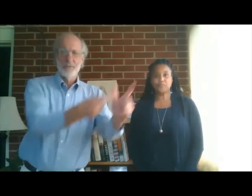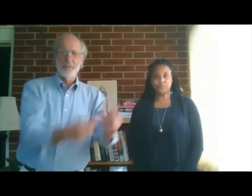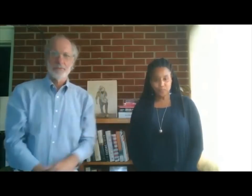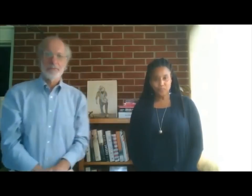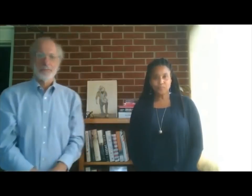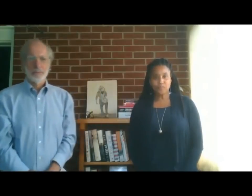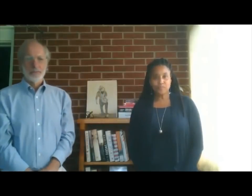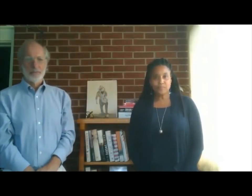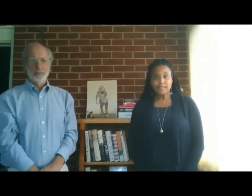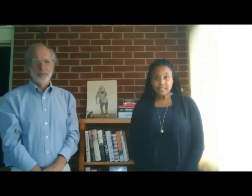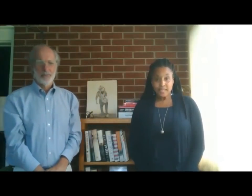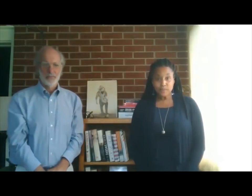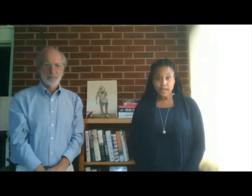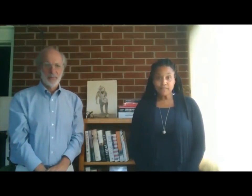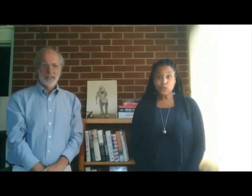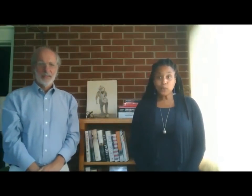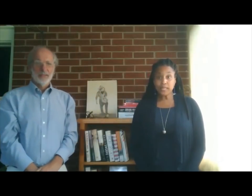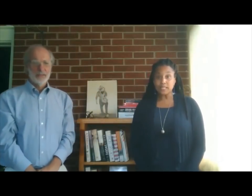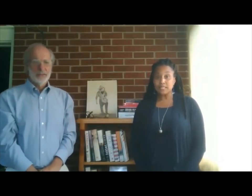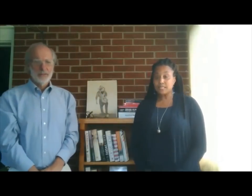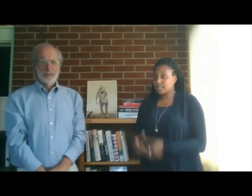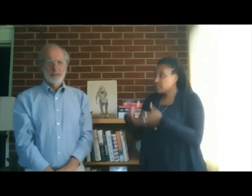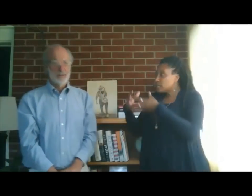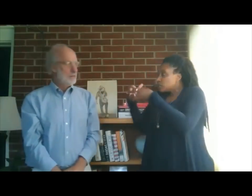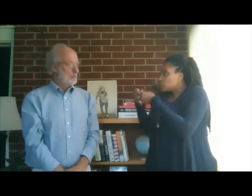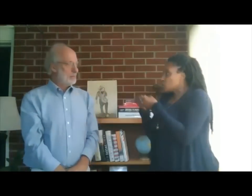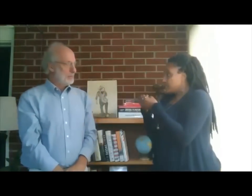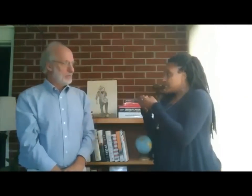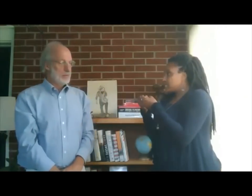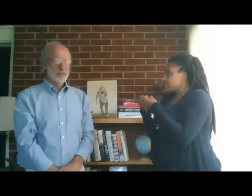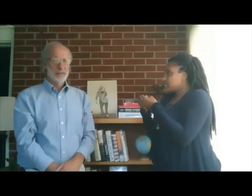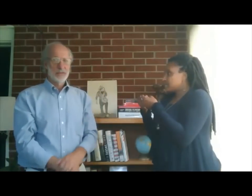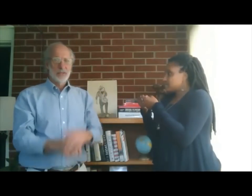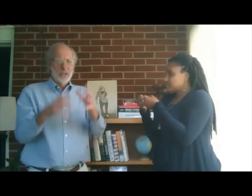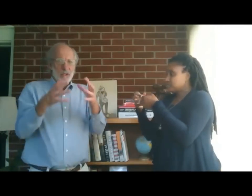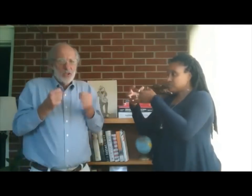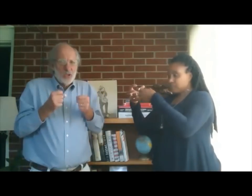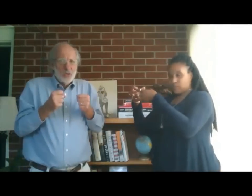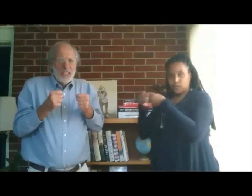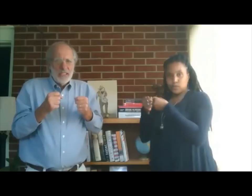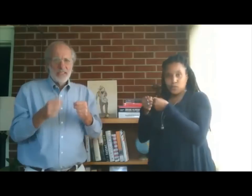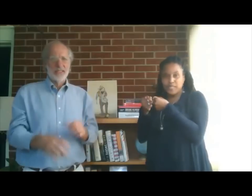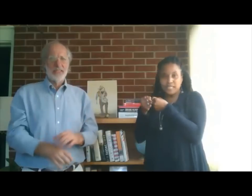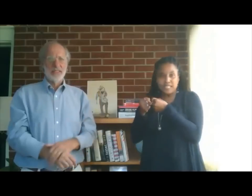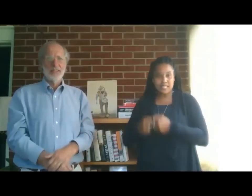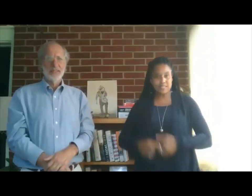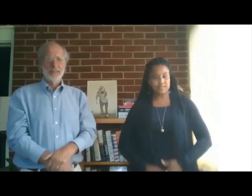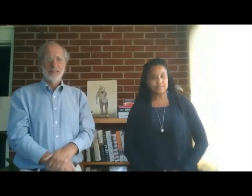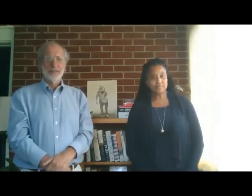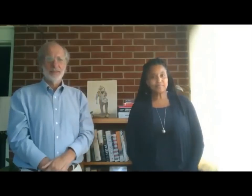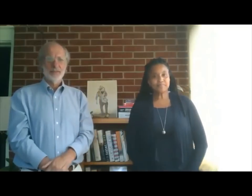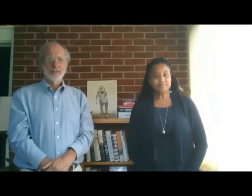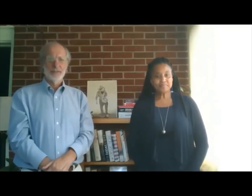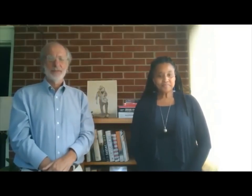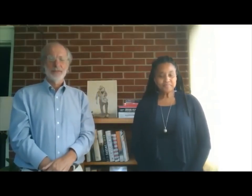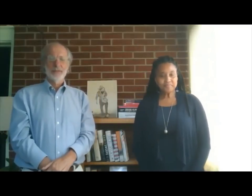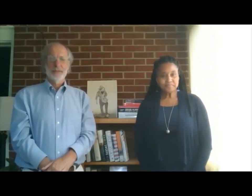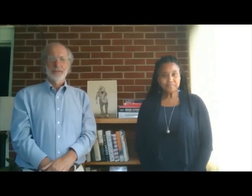Run. Next we have squeeze. Squeeze. Squeeze. Squeeze.